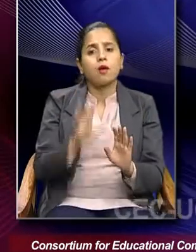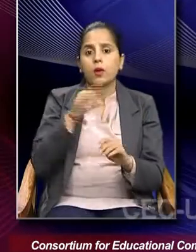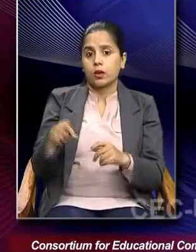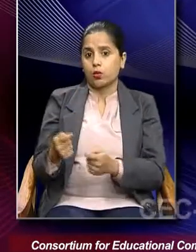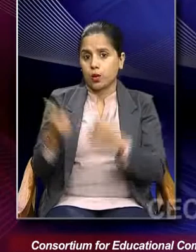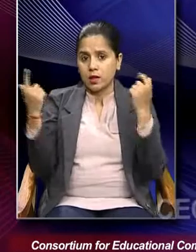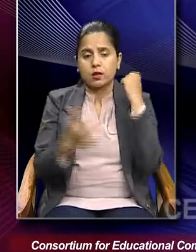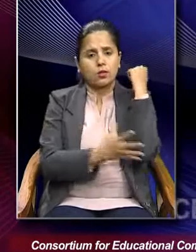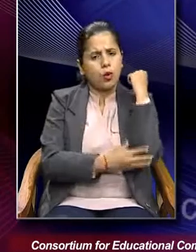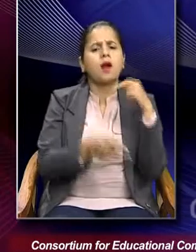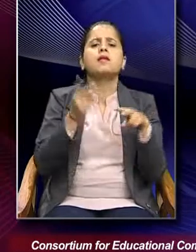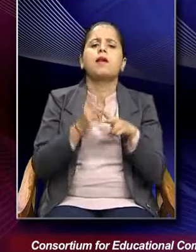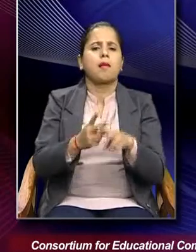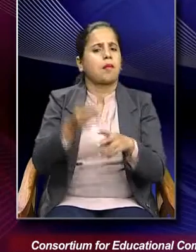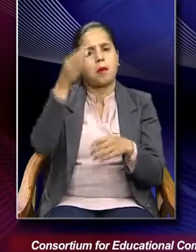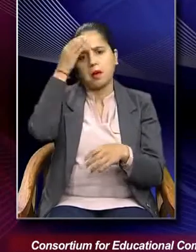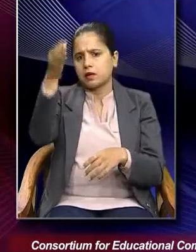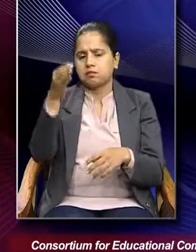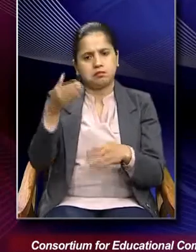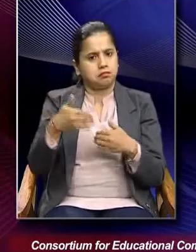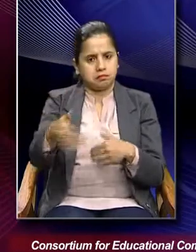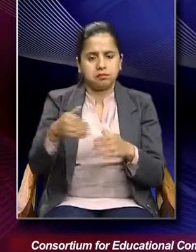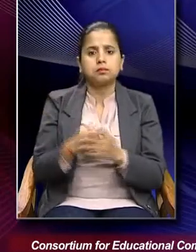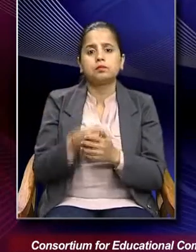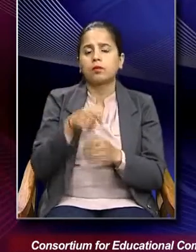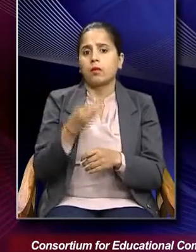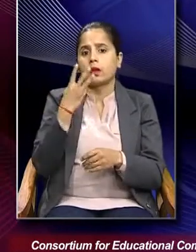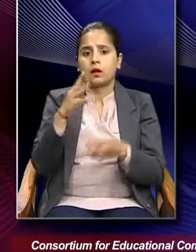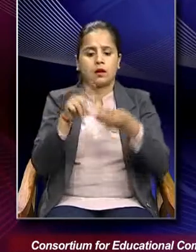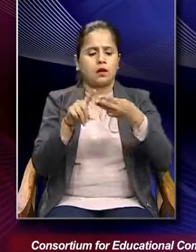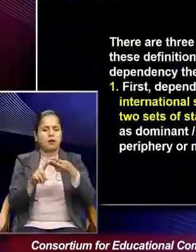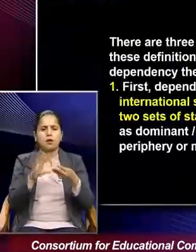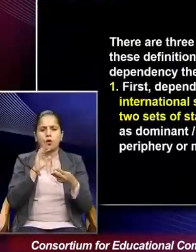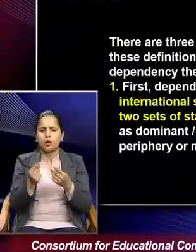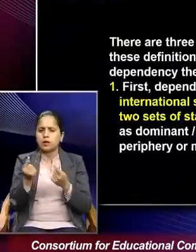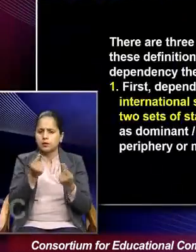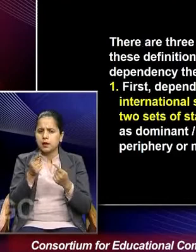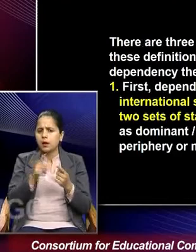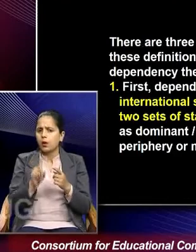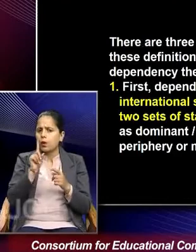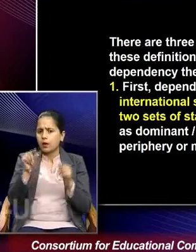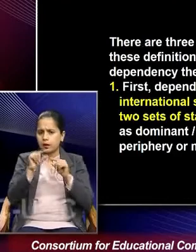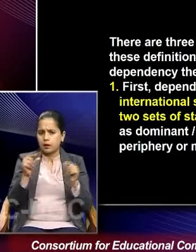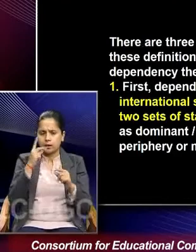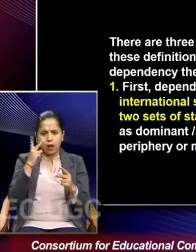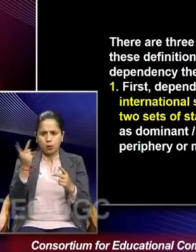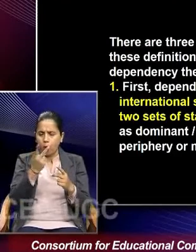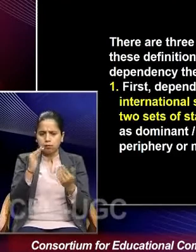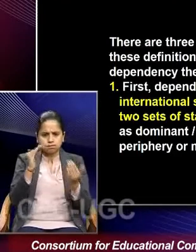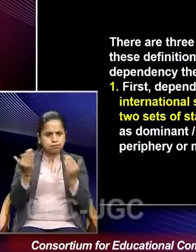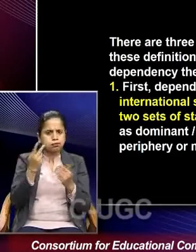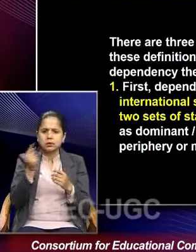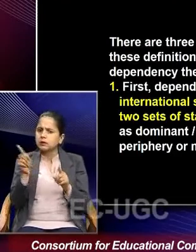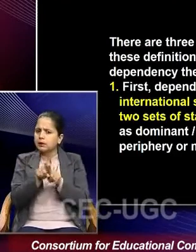poor also persist. There are three common features to these definitions if we analyze them.